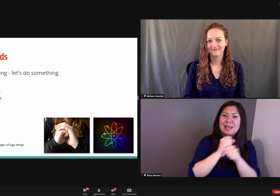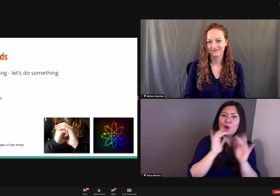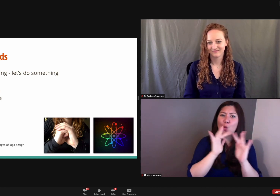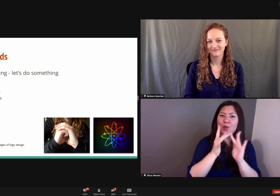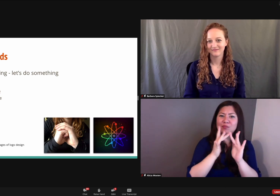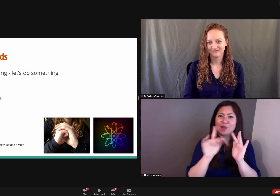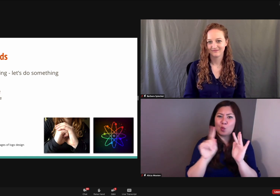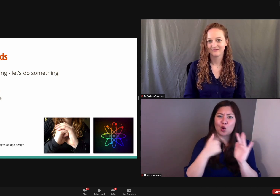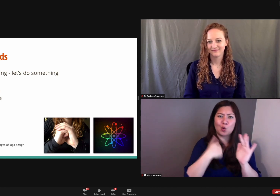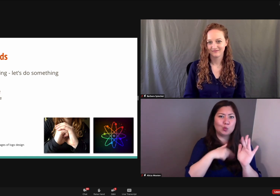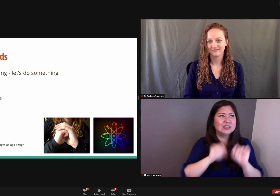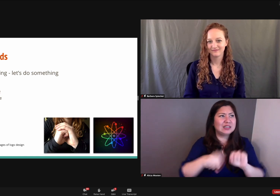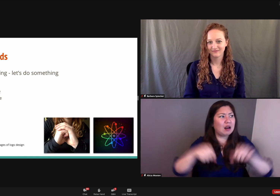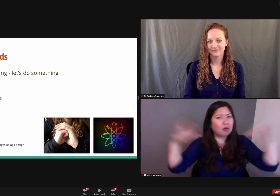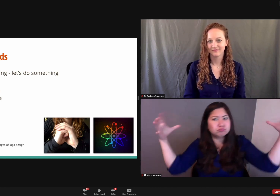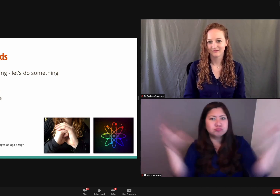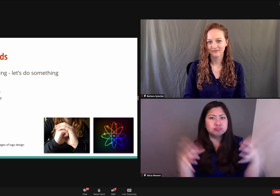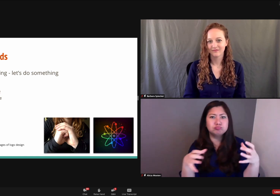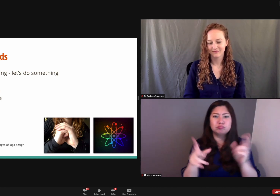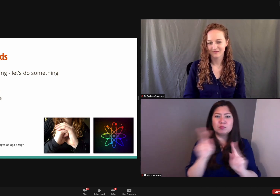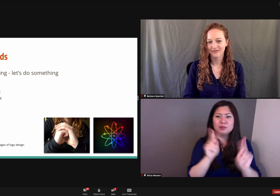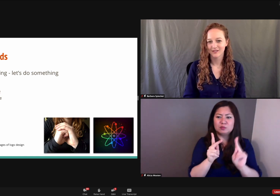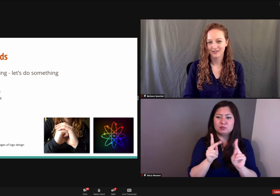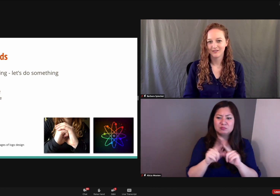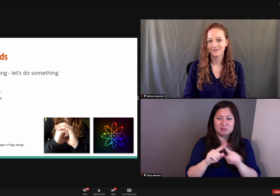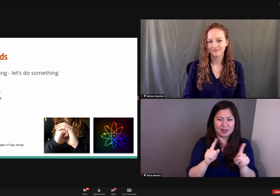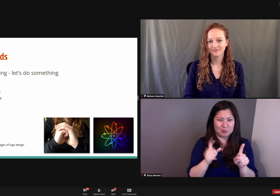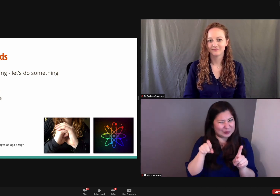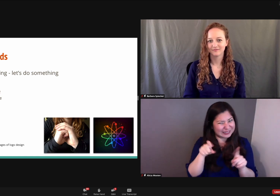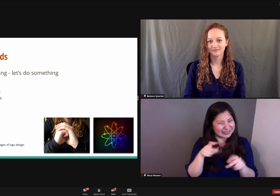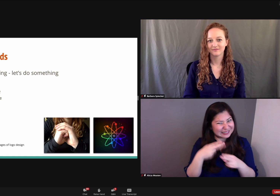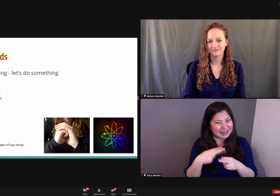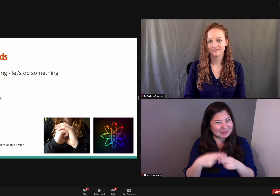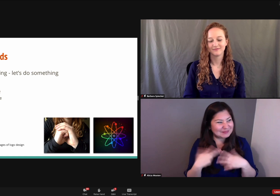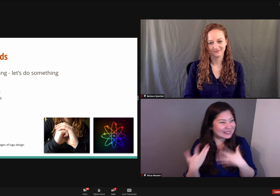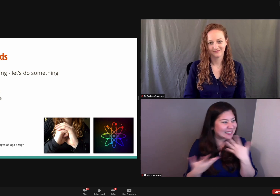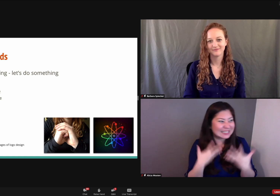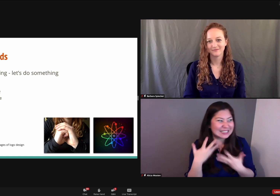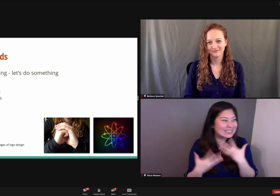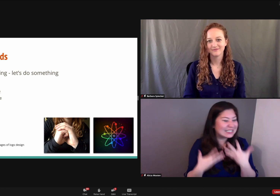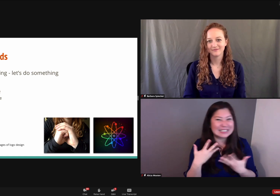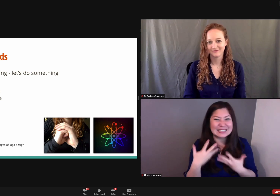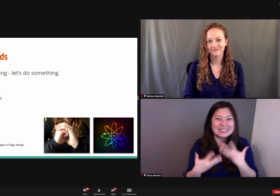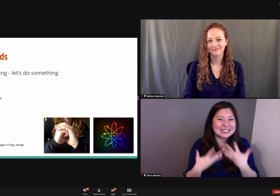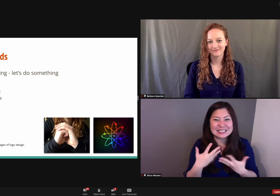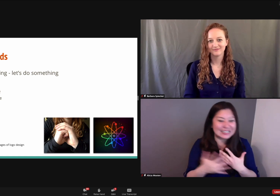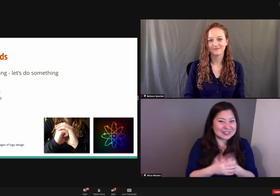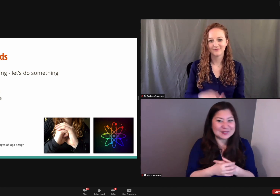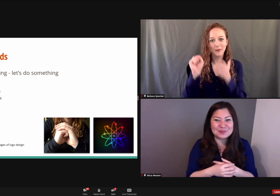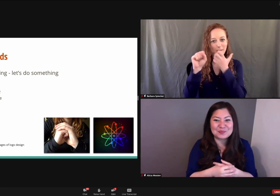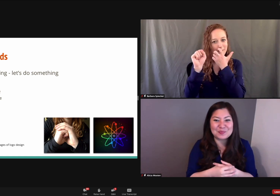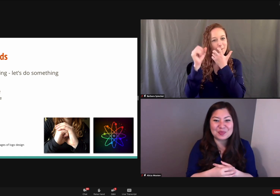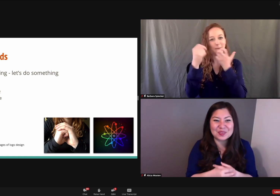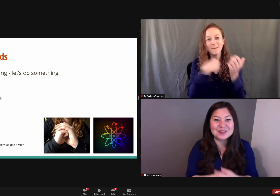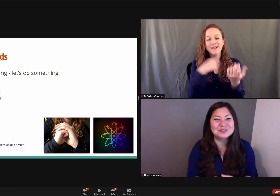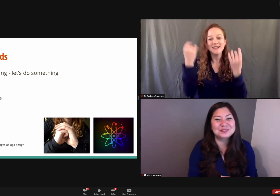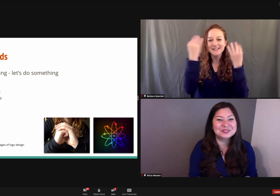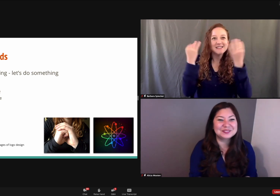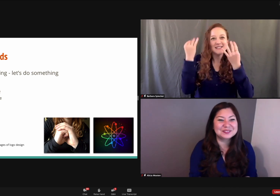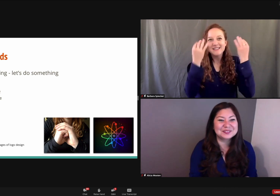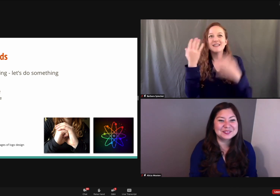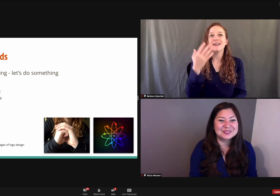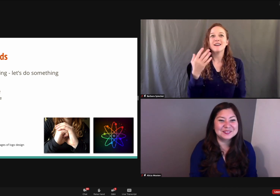So now, back in 2017, from that summer, we had been discussing, and then January